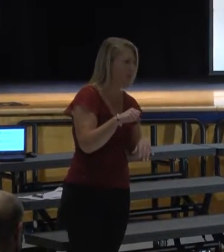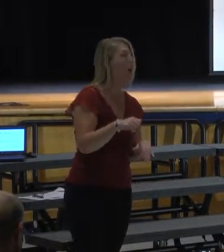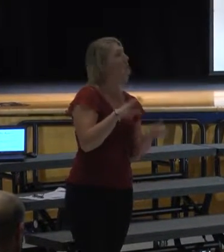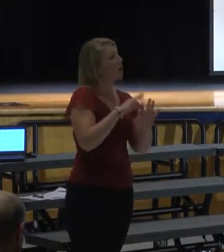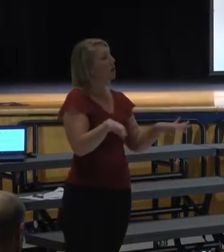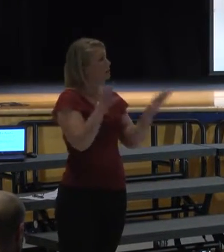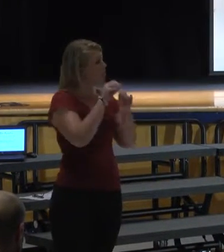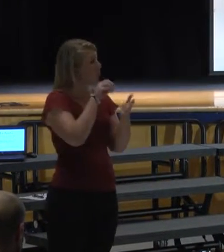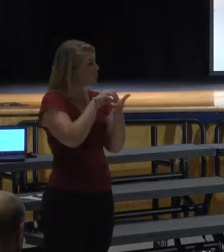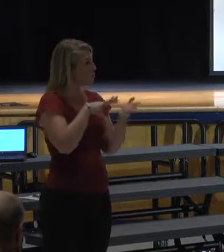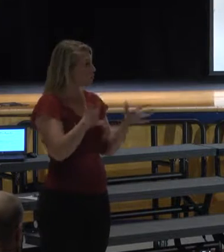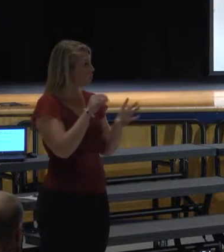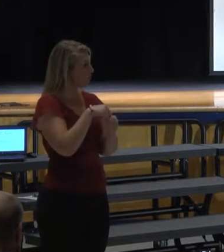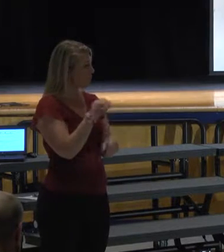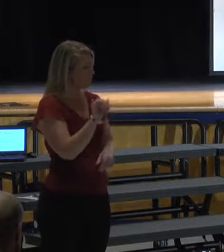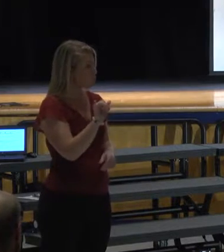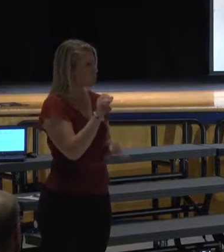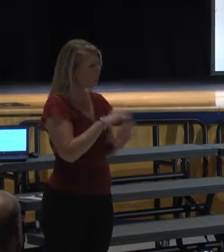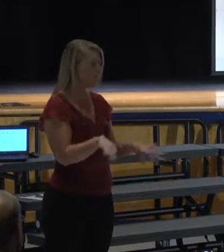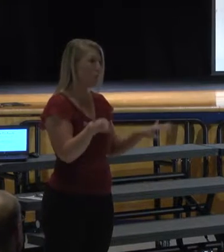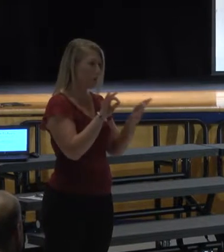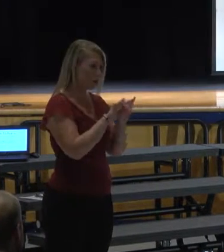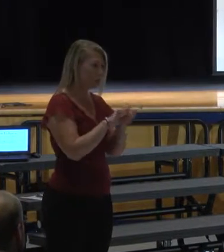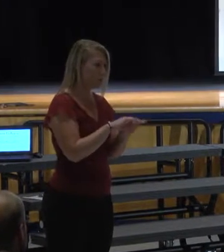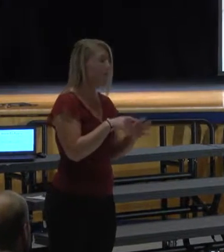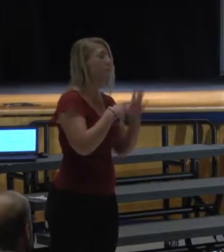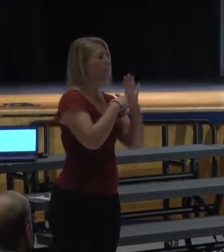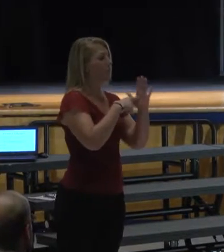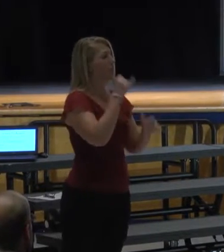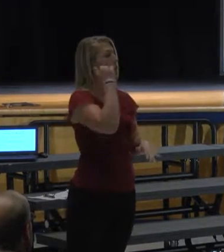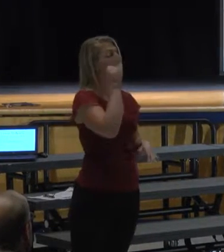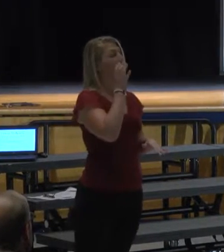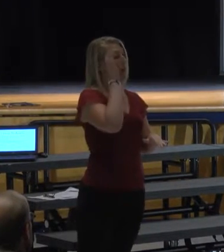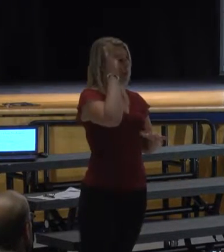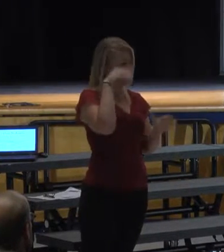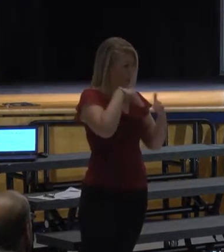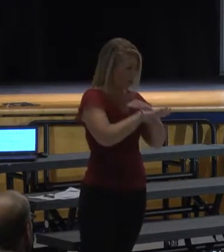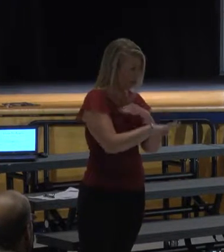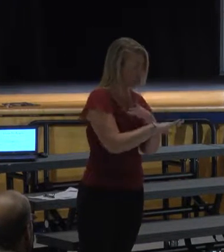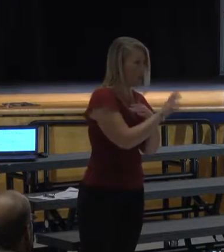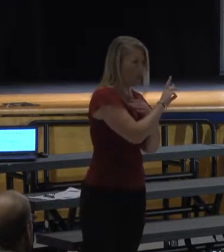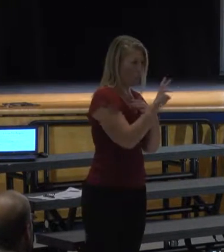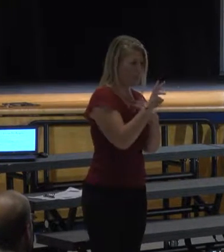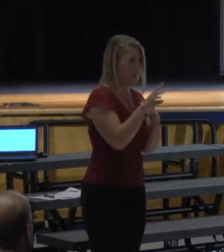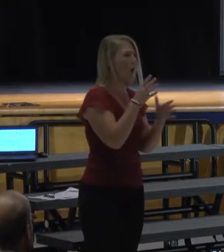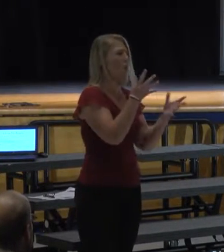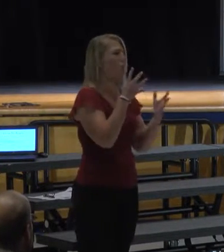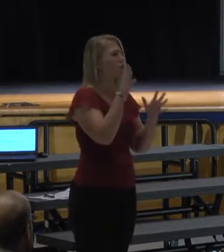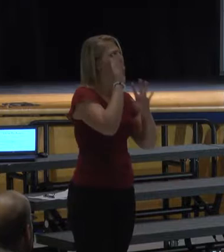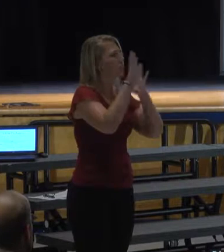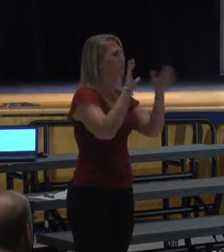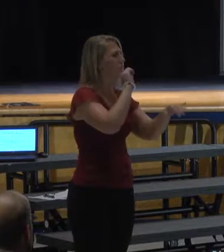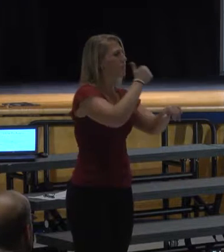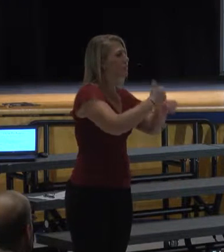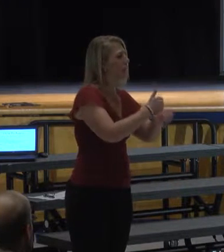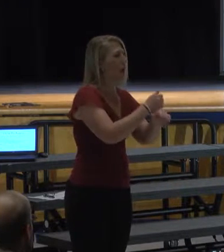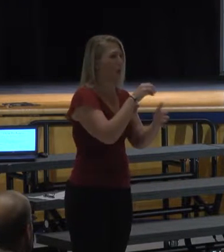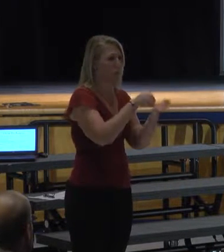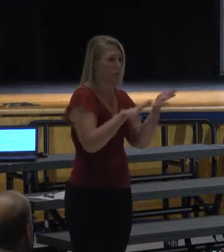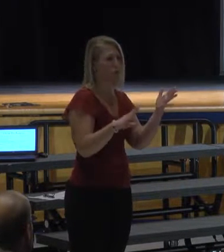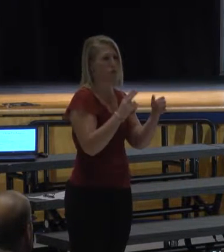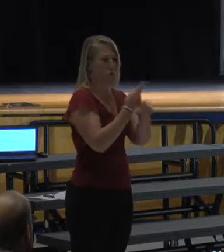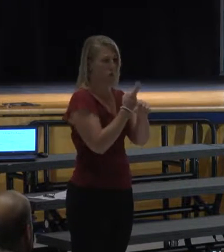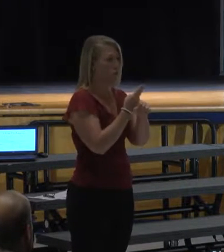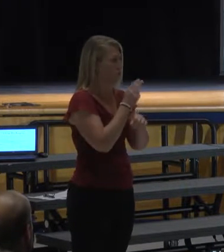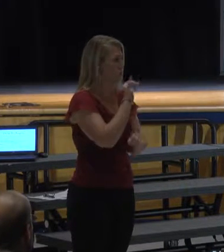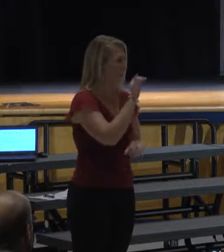involved as well. And here's the first example. If the parent goes in and tries to create their child's user ID, they might use their own email